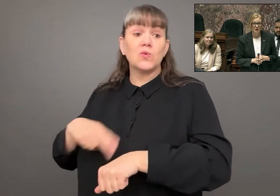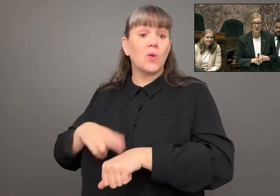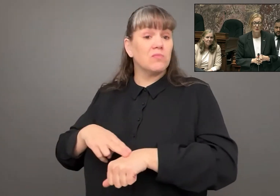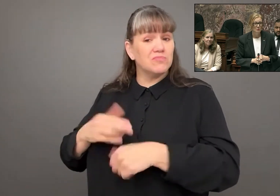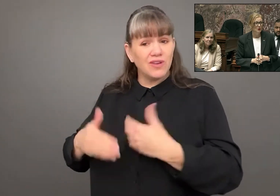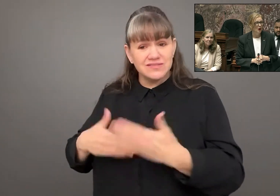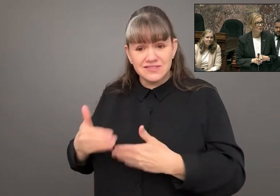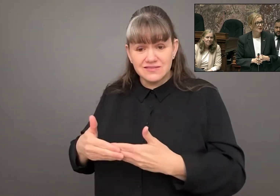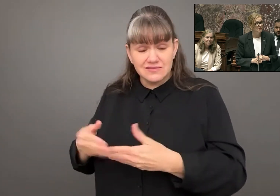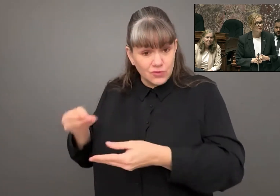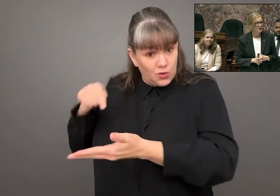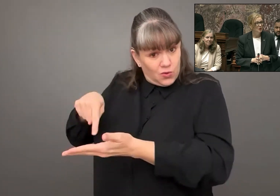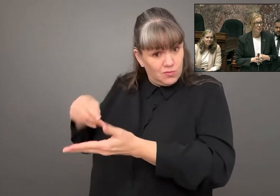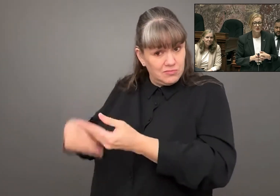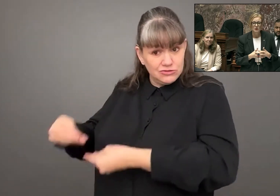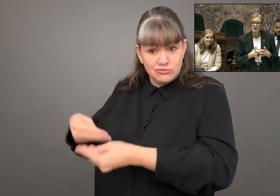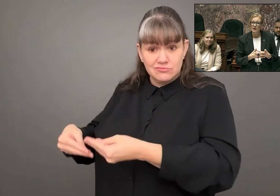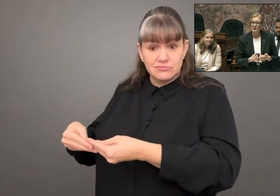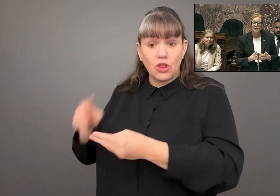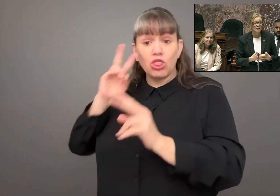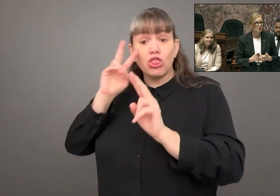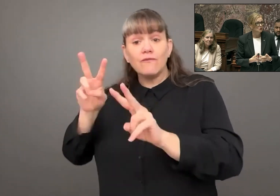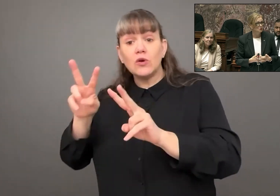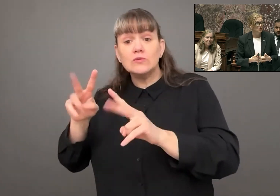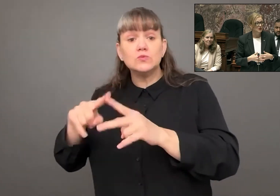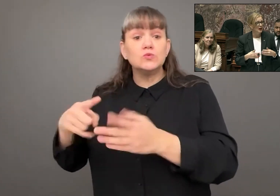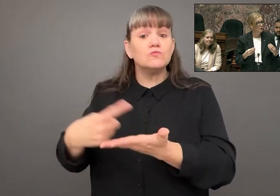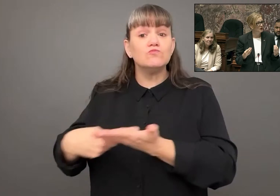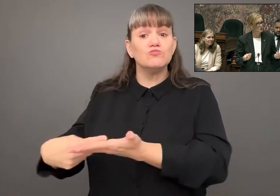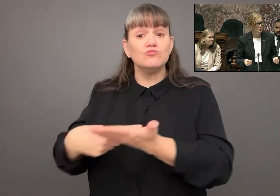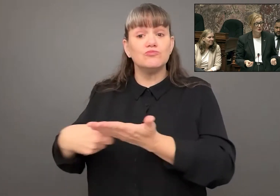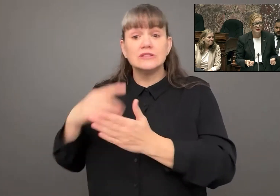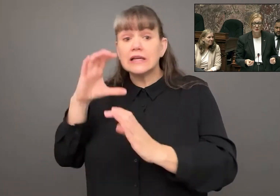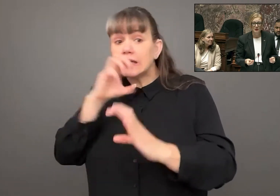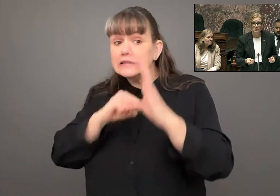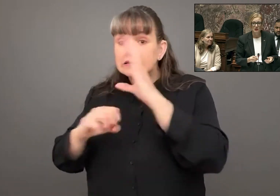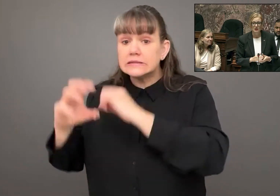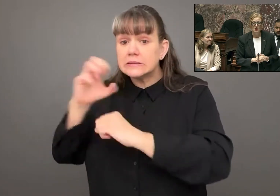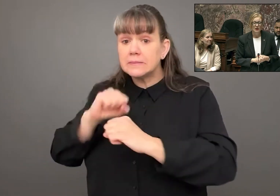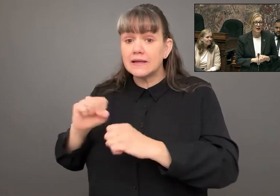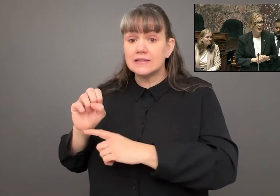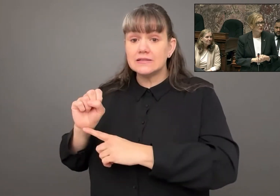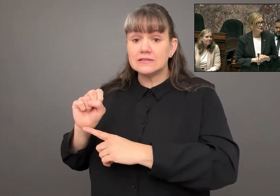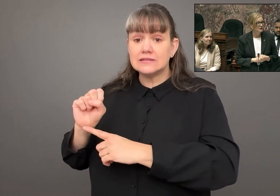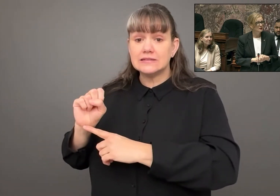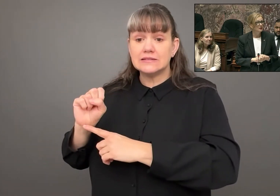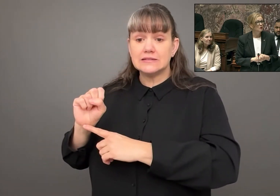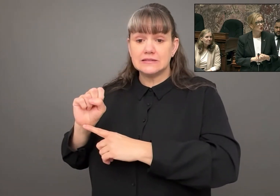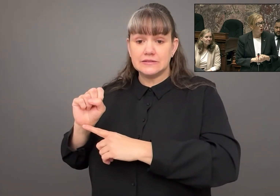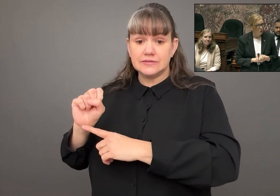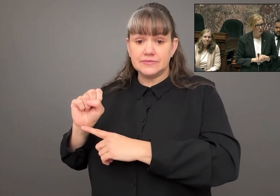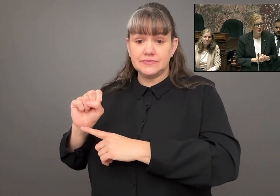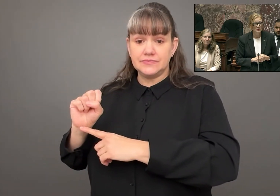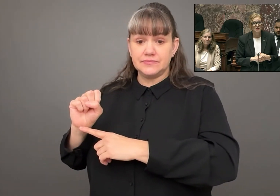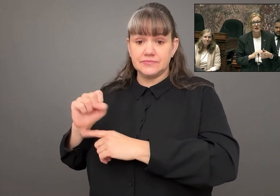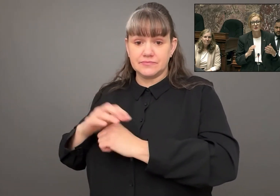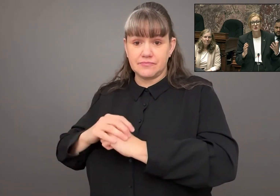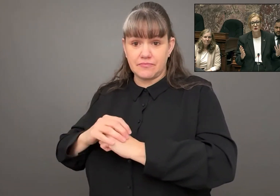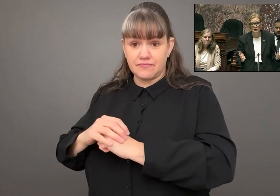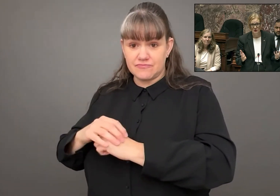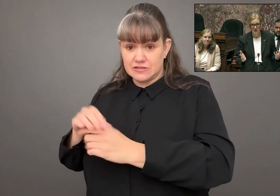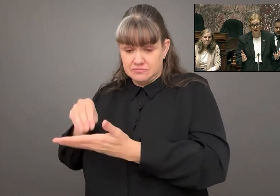estimates with the member opposite. But there's nothing unusual to how we introduced this budget, and of course,